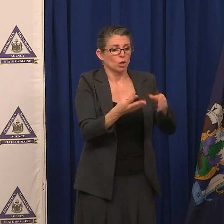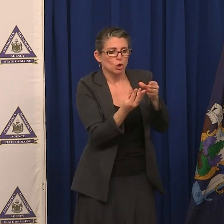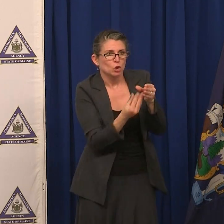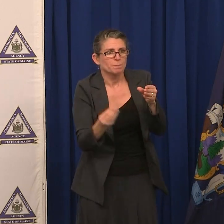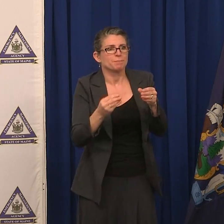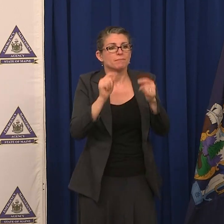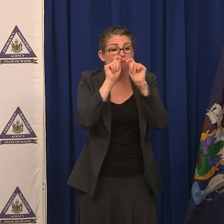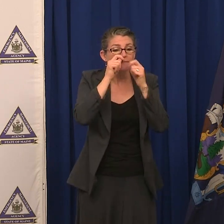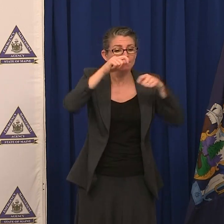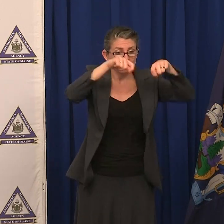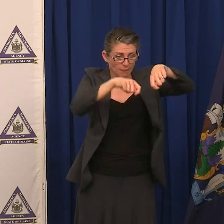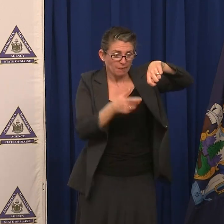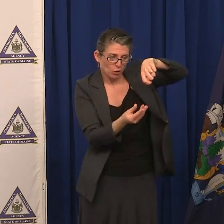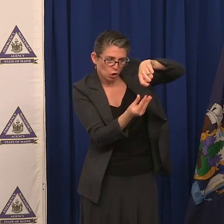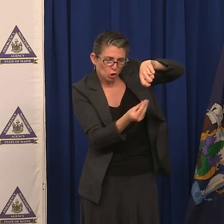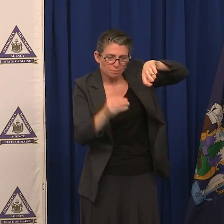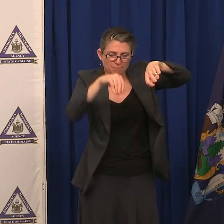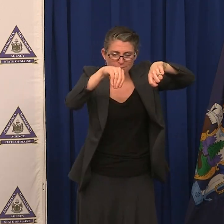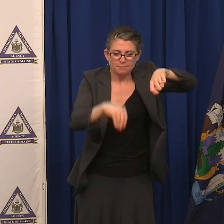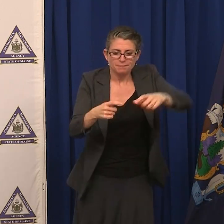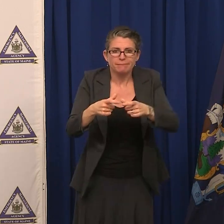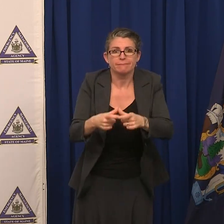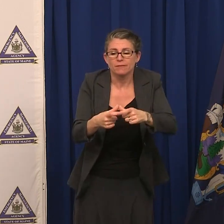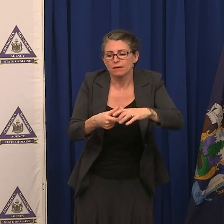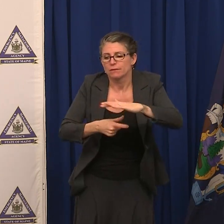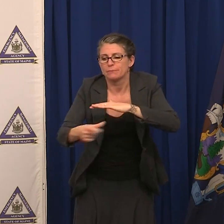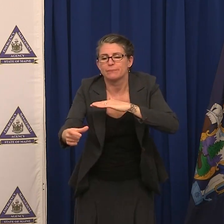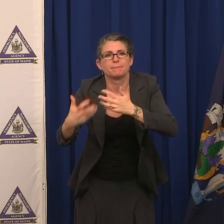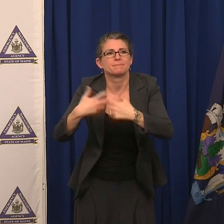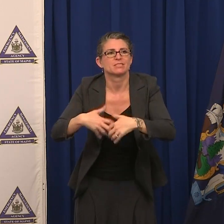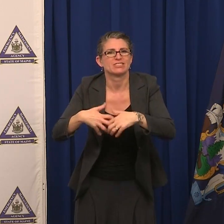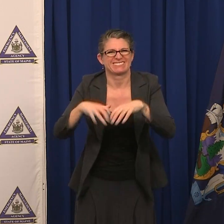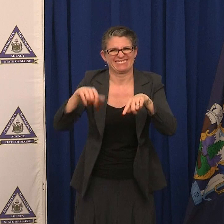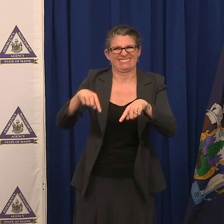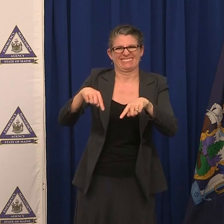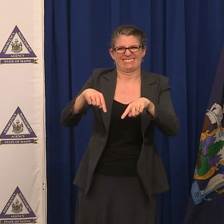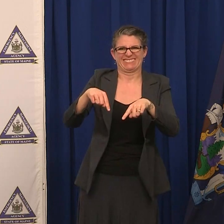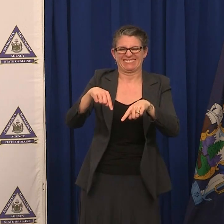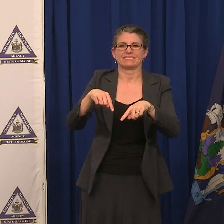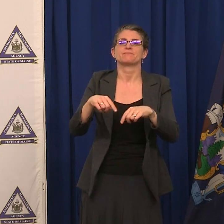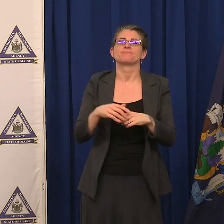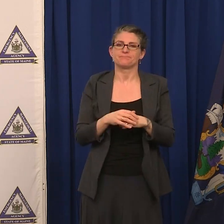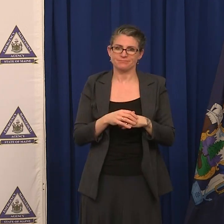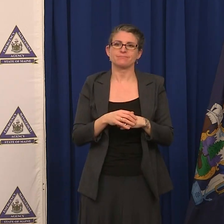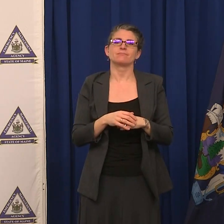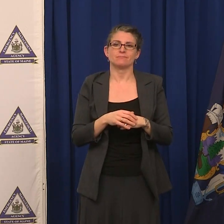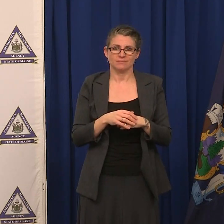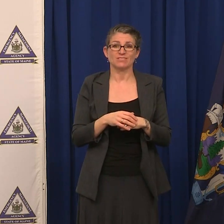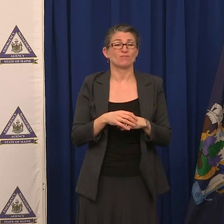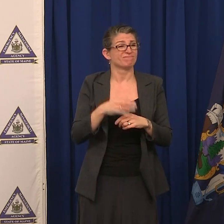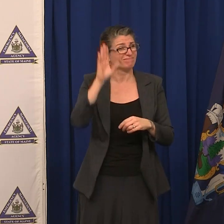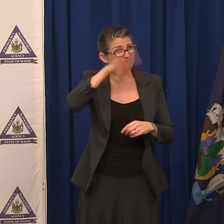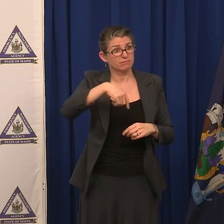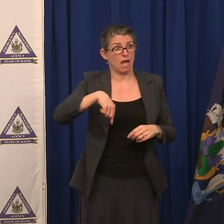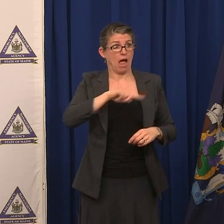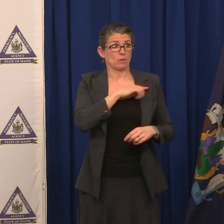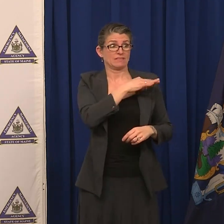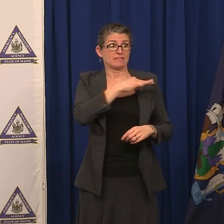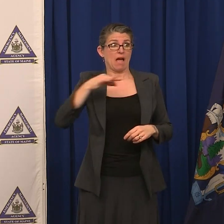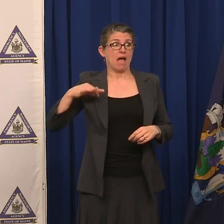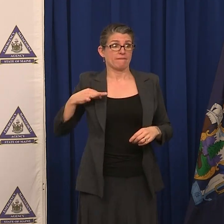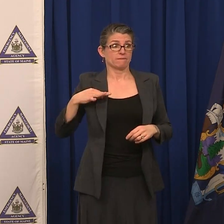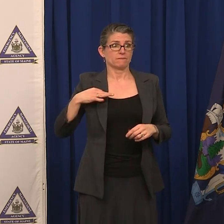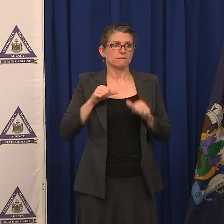working every single weekend. As much as they can, 7 days a week, our lab staff has been putting in long hours to